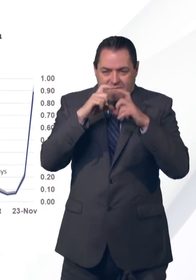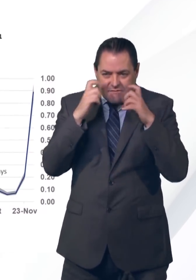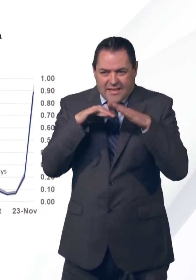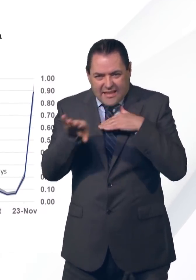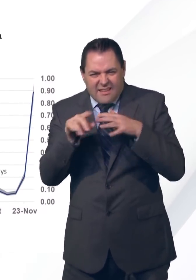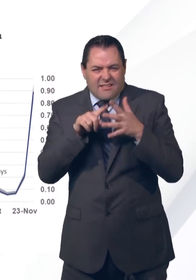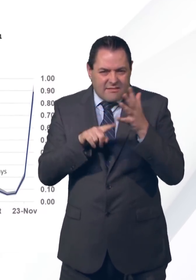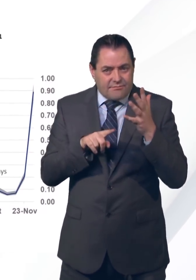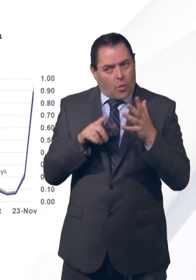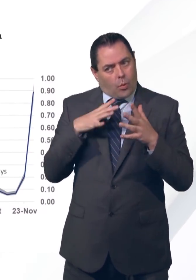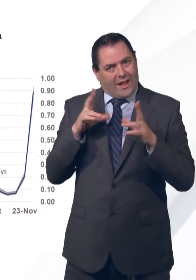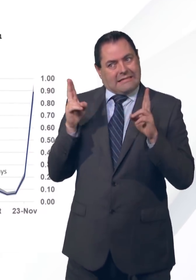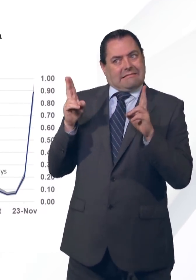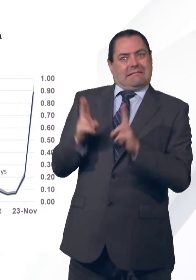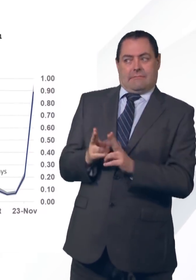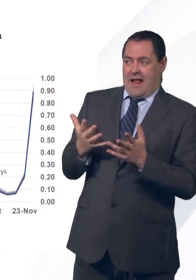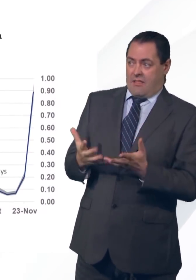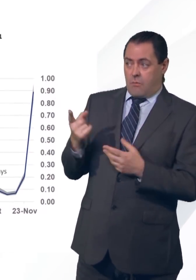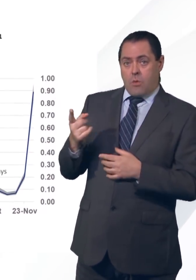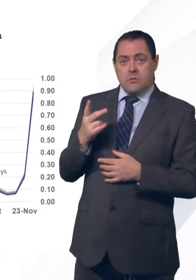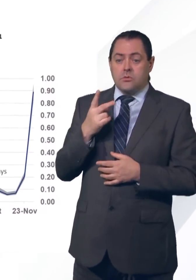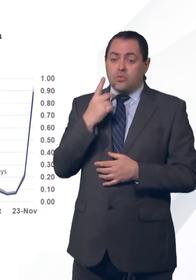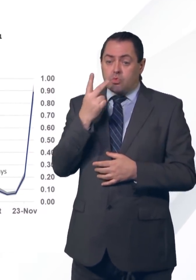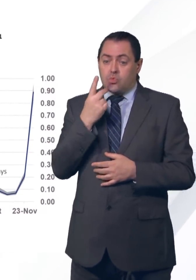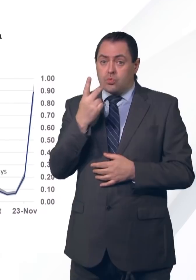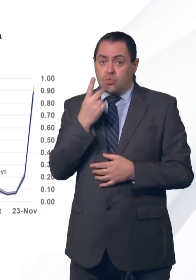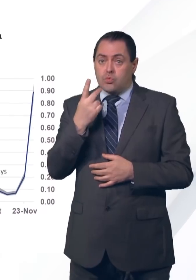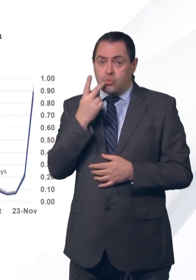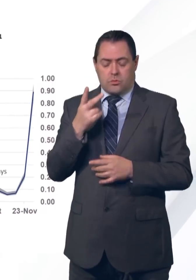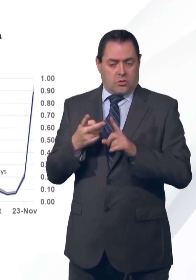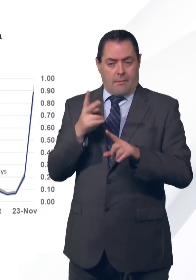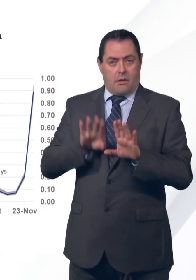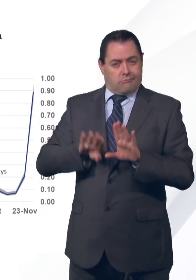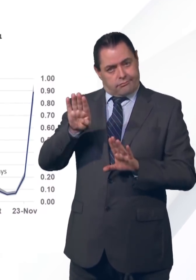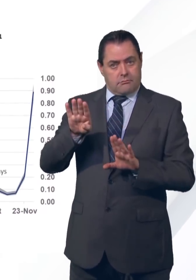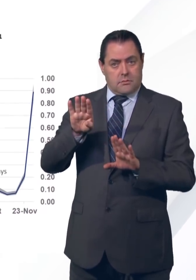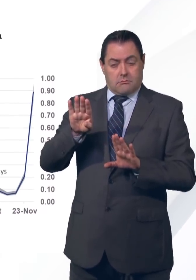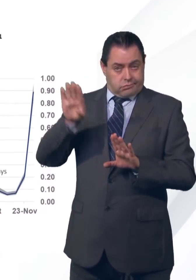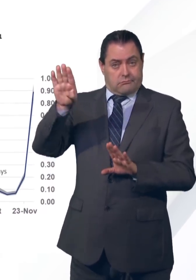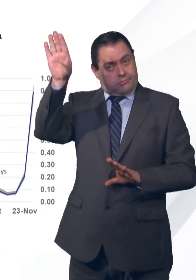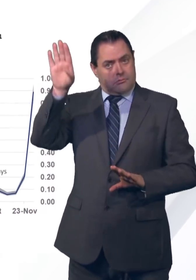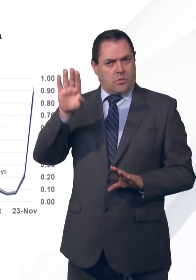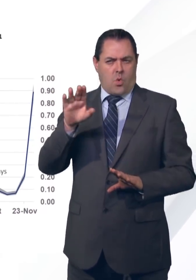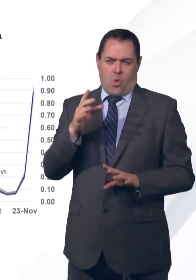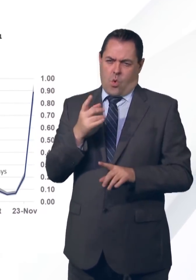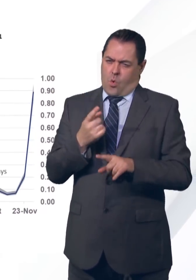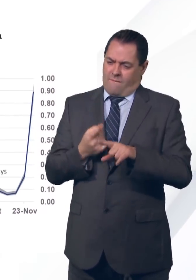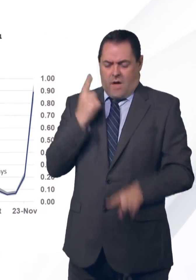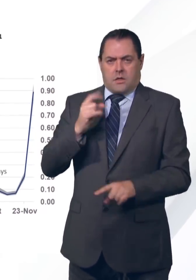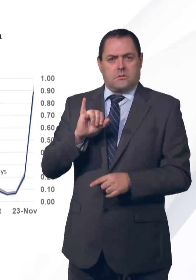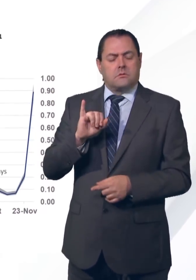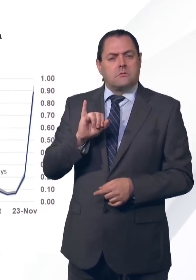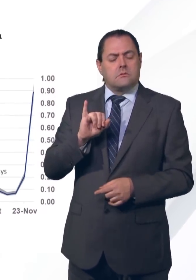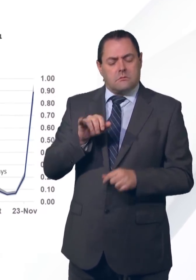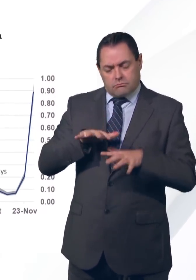2 and 3, every 2 and 3 days. That is an extraordinarily fast rate, and you therefore can get,